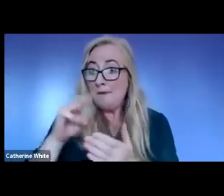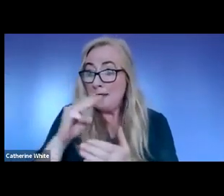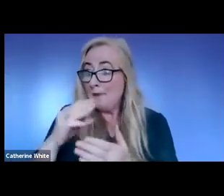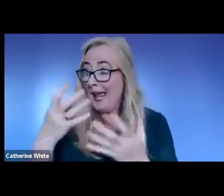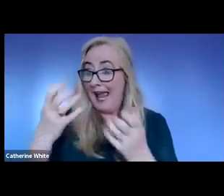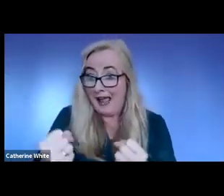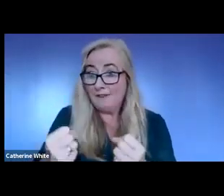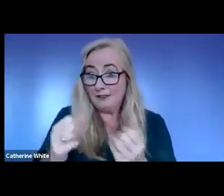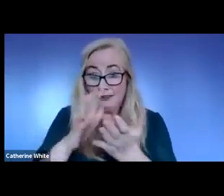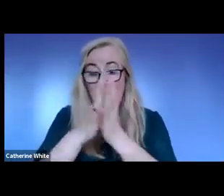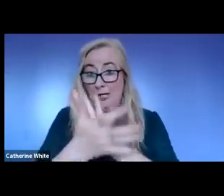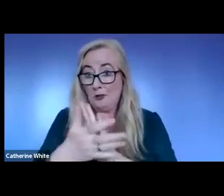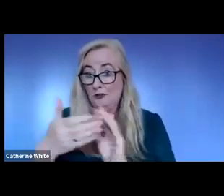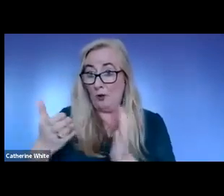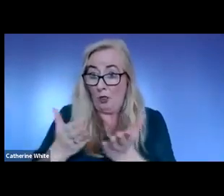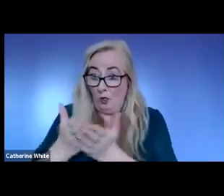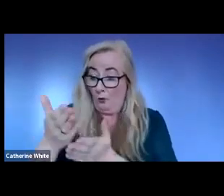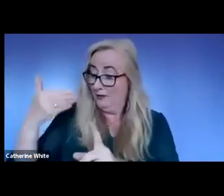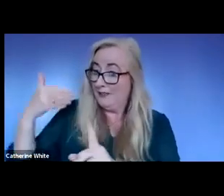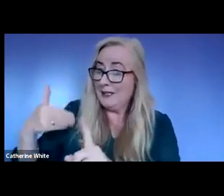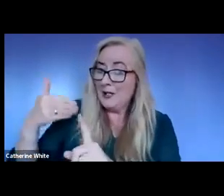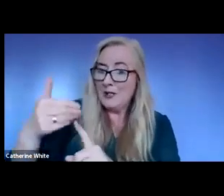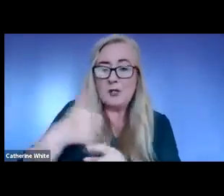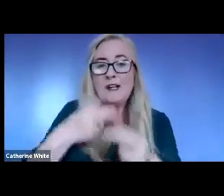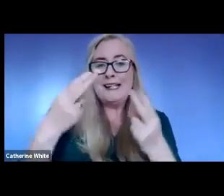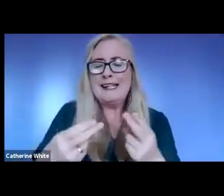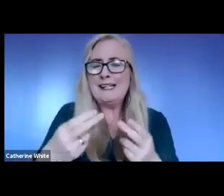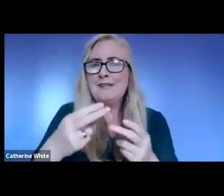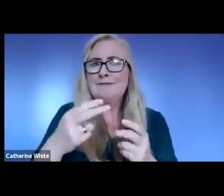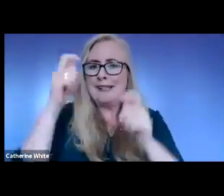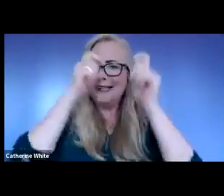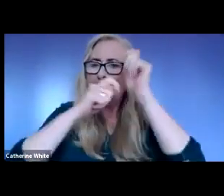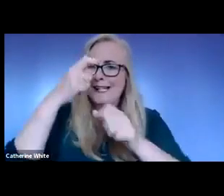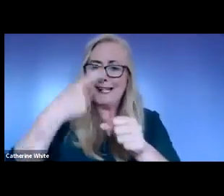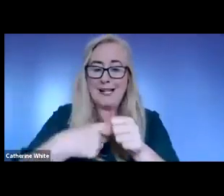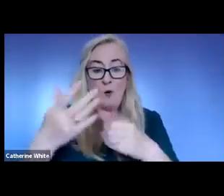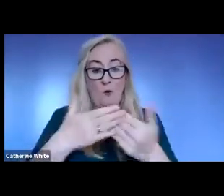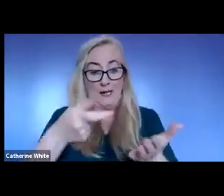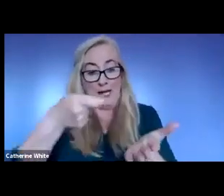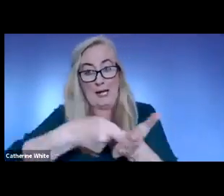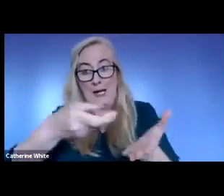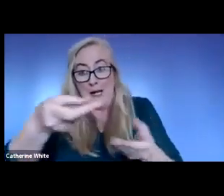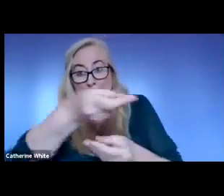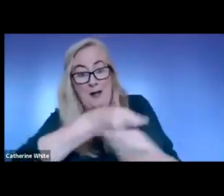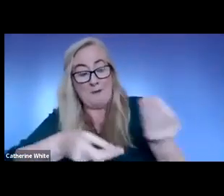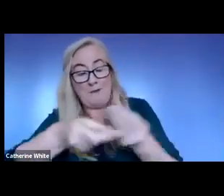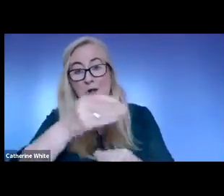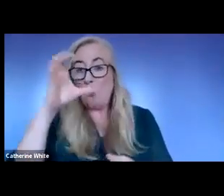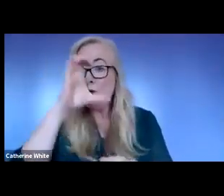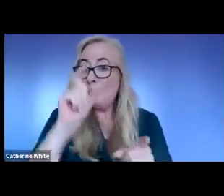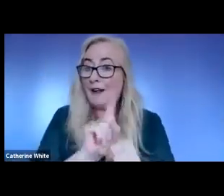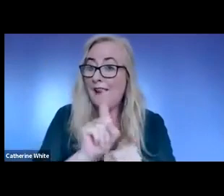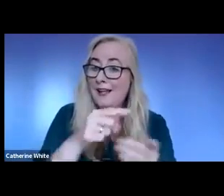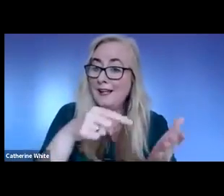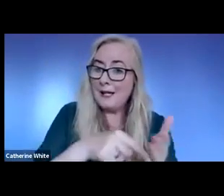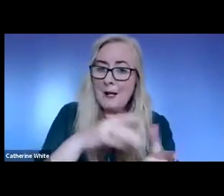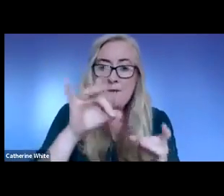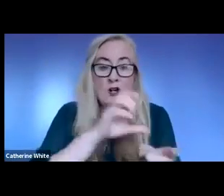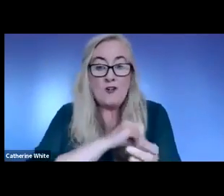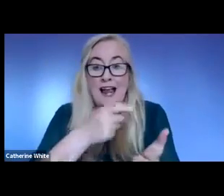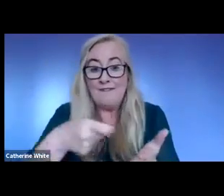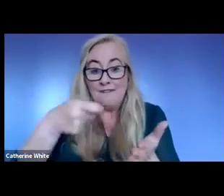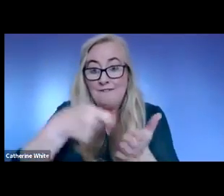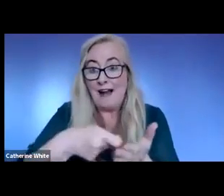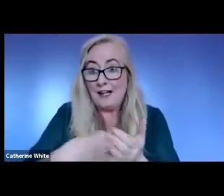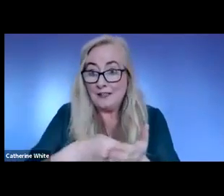that damage. So we need to rethink what an economy might look like. We need to ensure that there is financial stability within